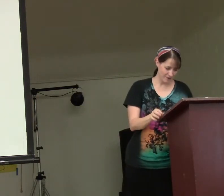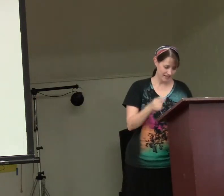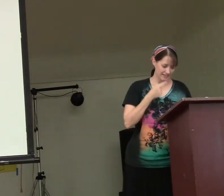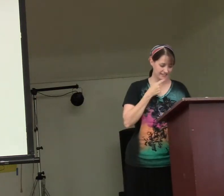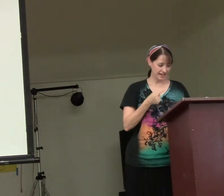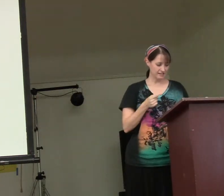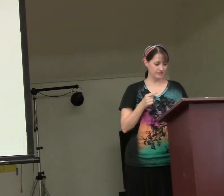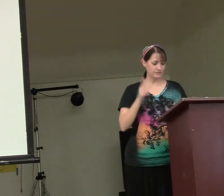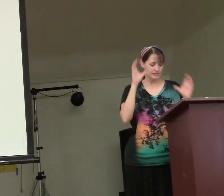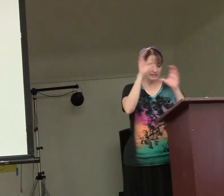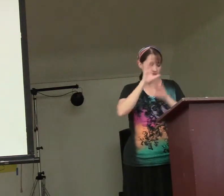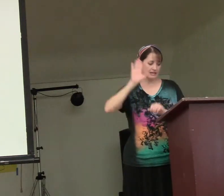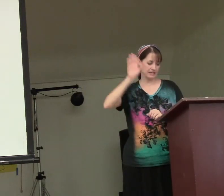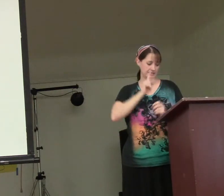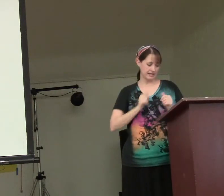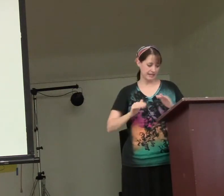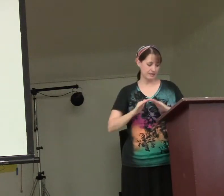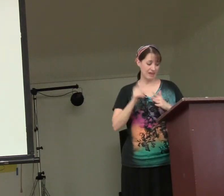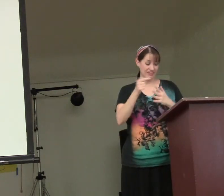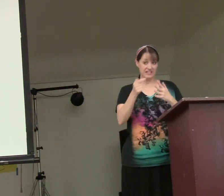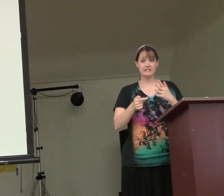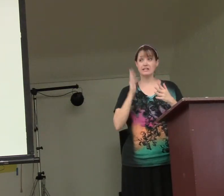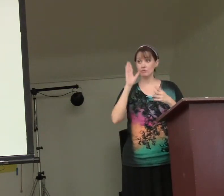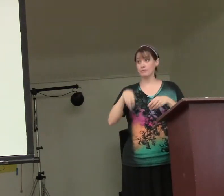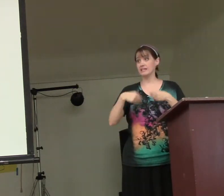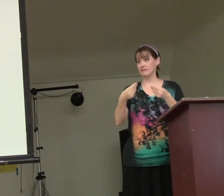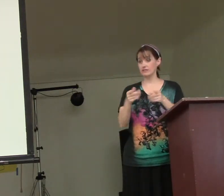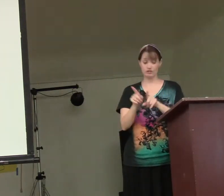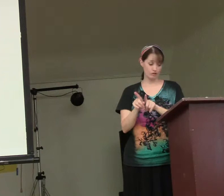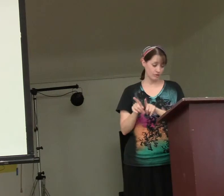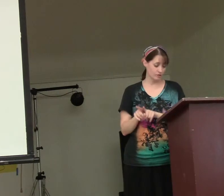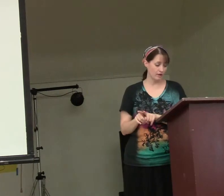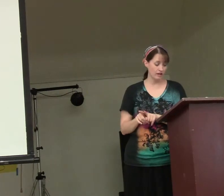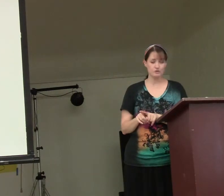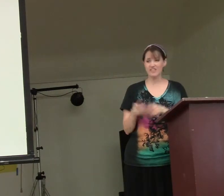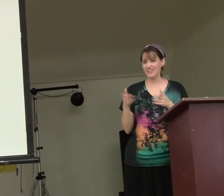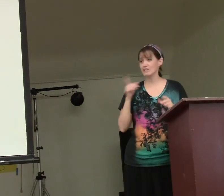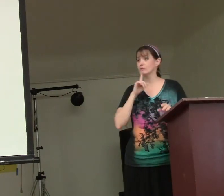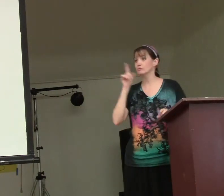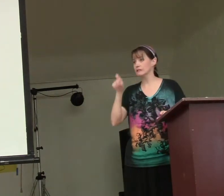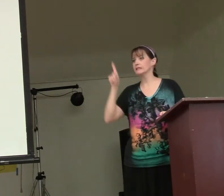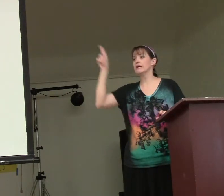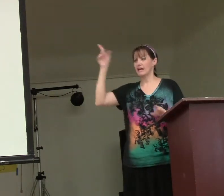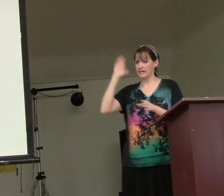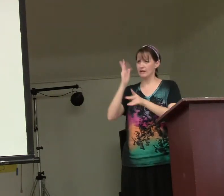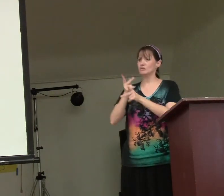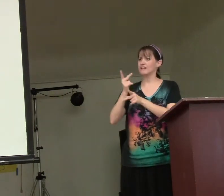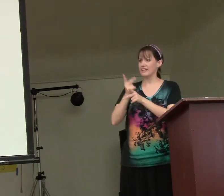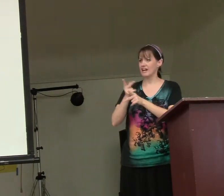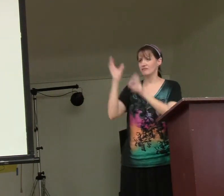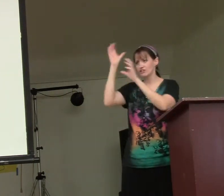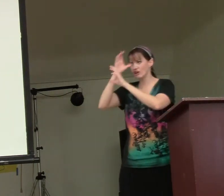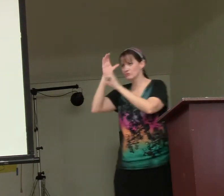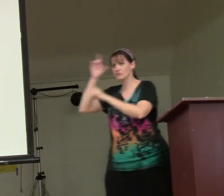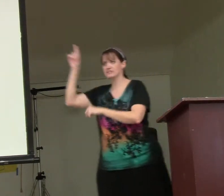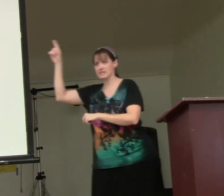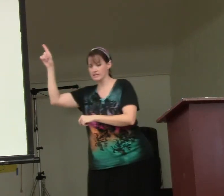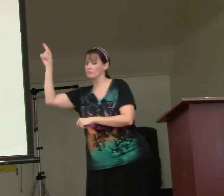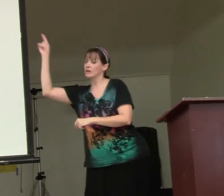He says, seek His kingdom, and these things will be given to you as well. So the things we really need, He will take care of. As long as we're seeking Him,